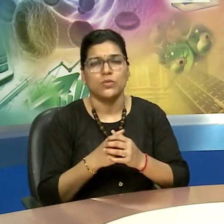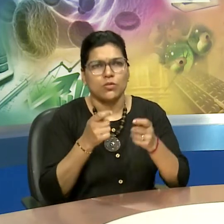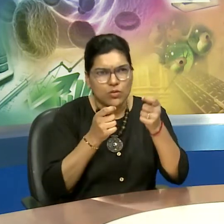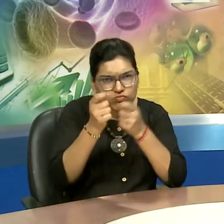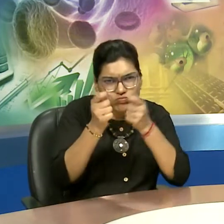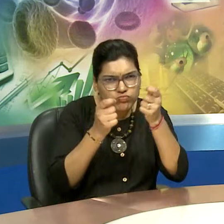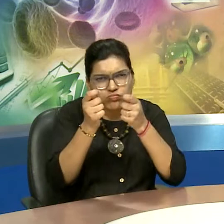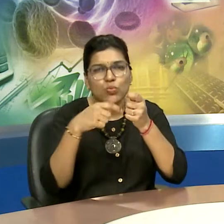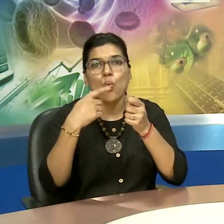comptroller